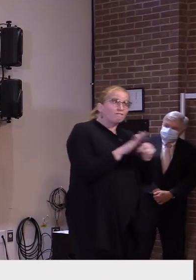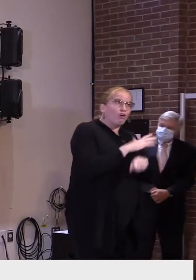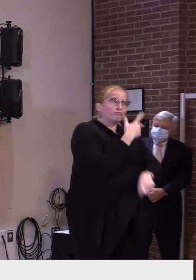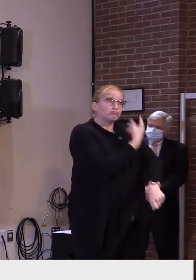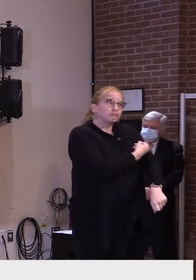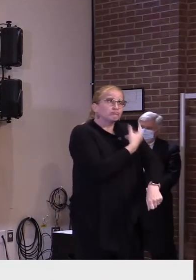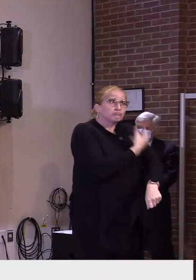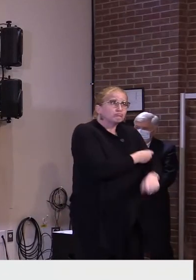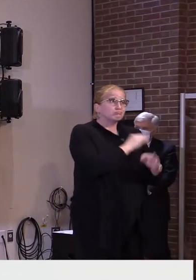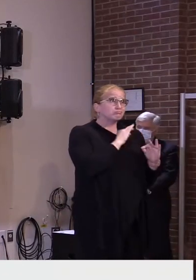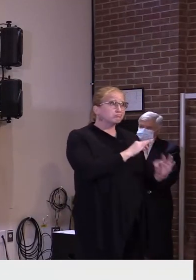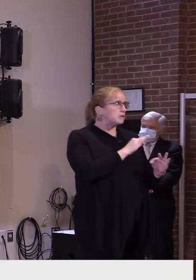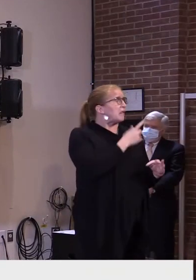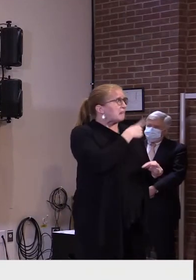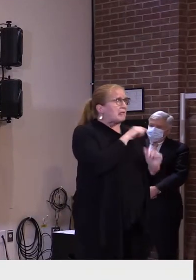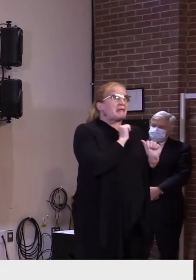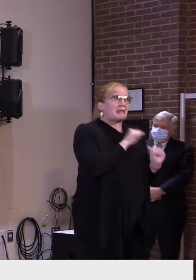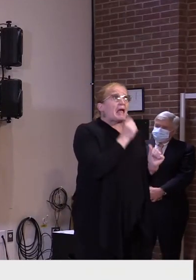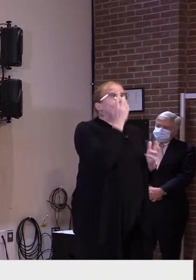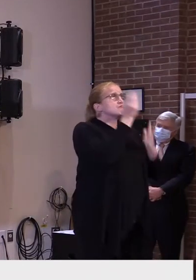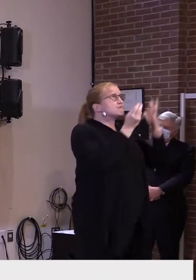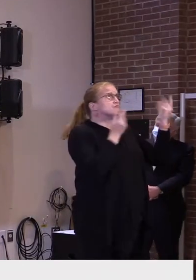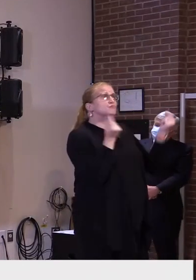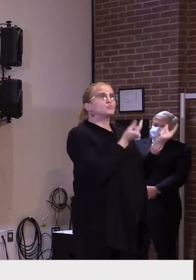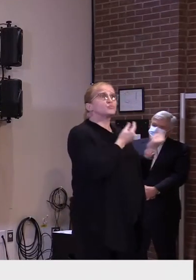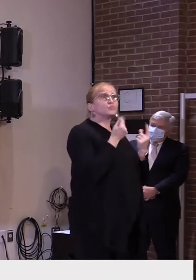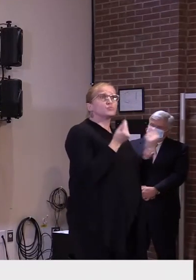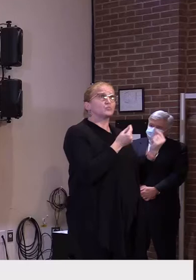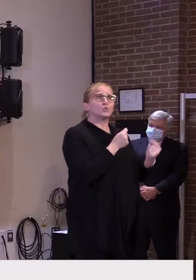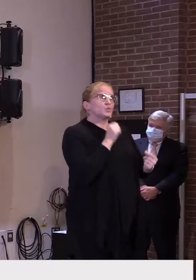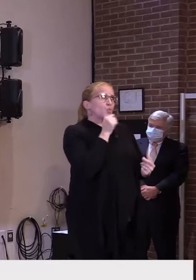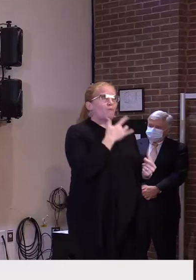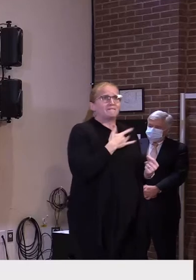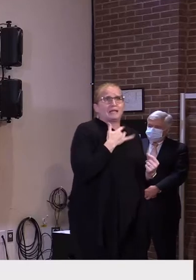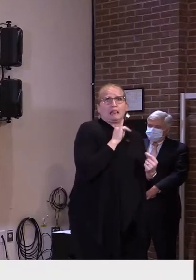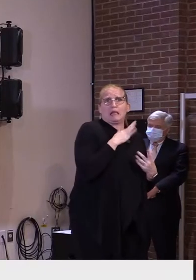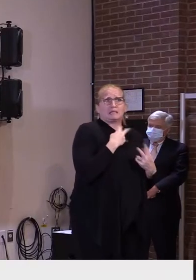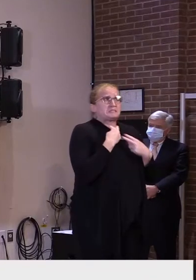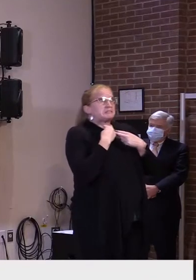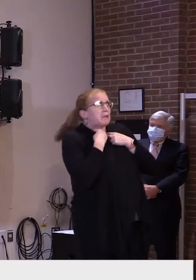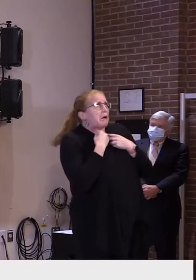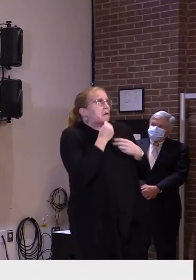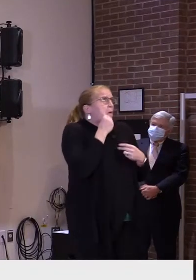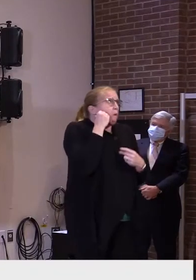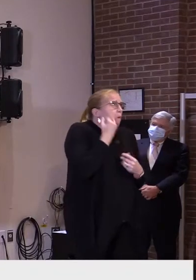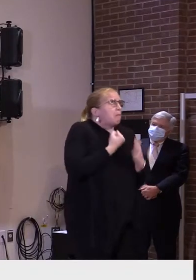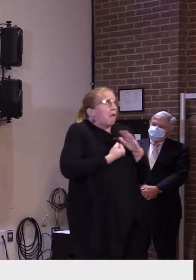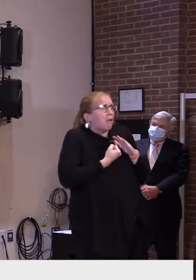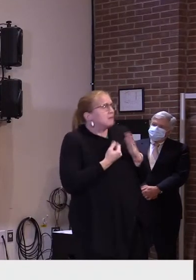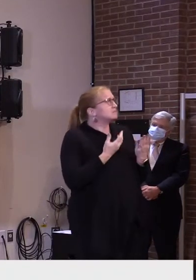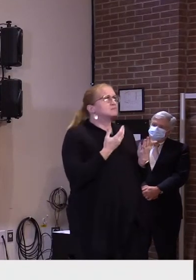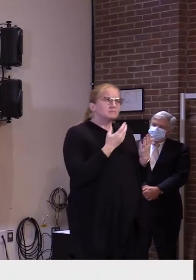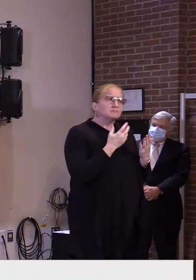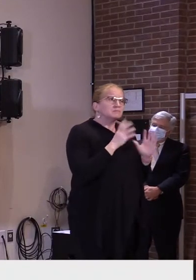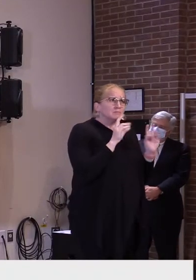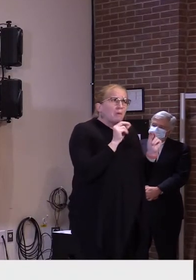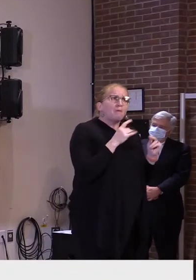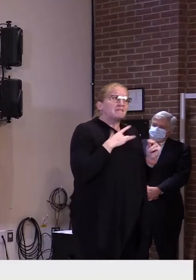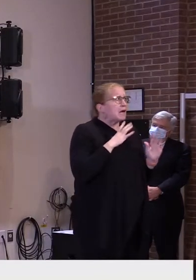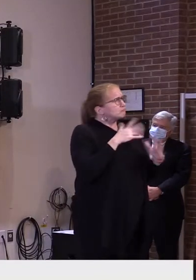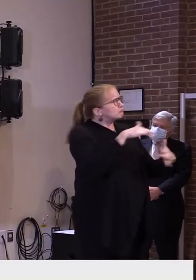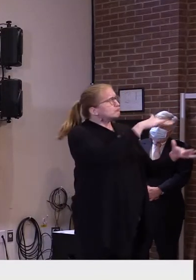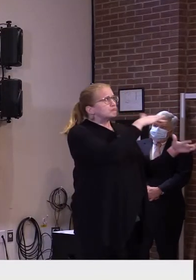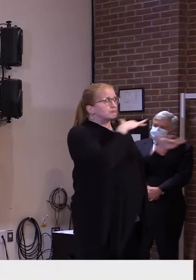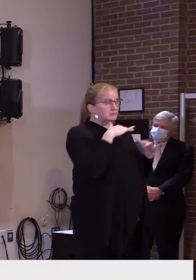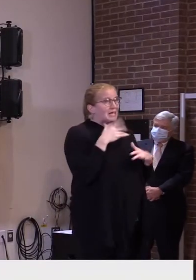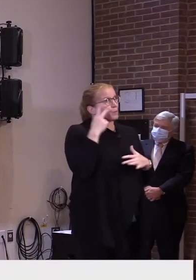their lives and not feeling like they are in any strict lockdown mode. But as we see from the data, the virus